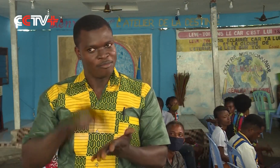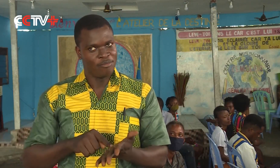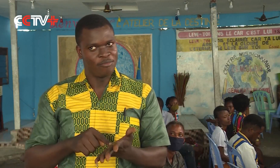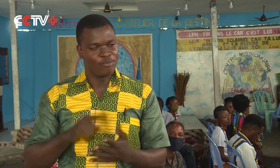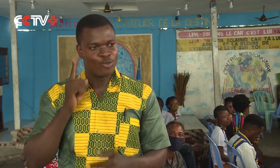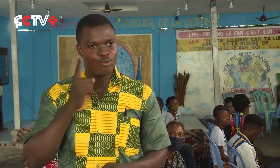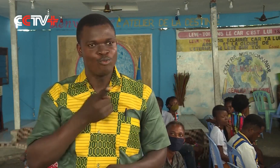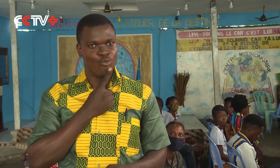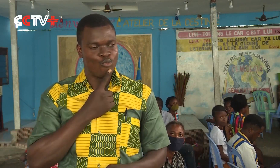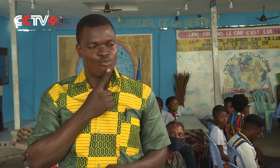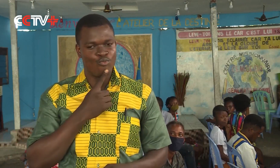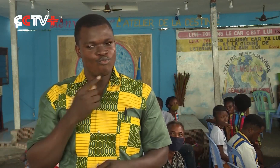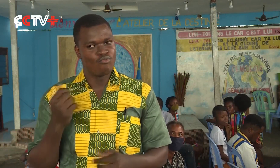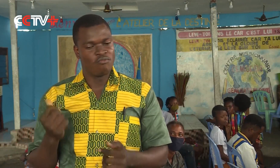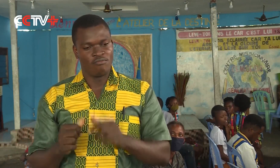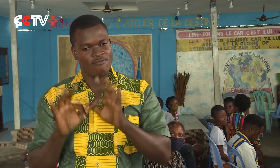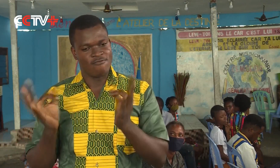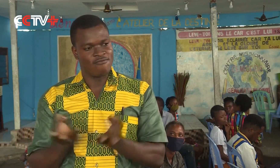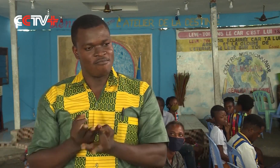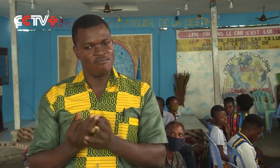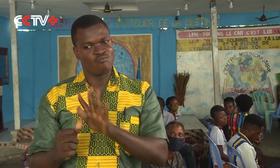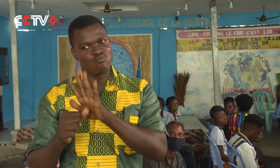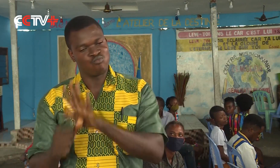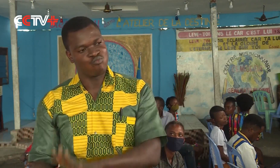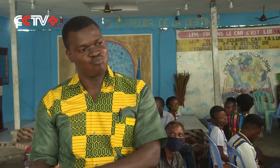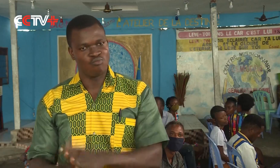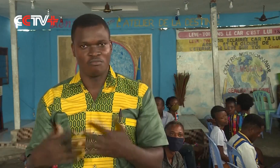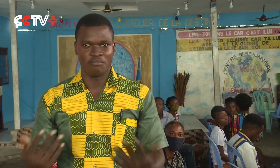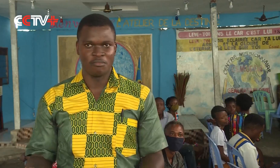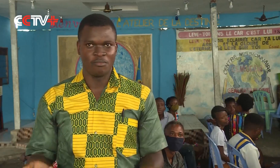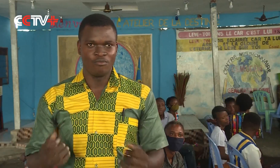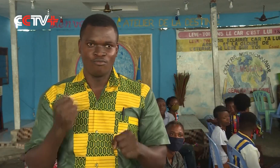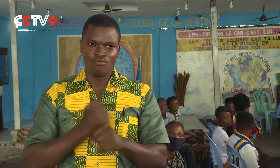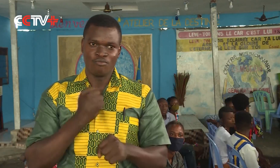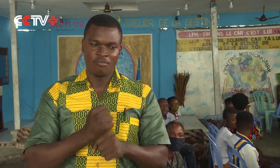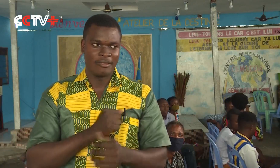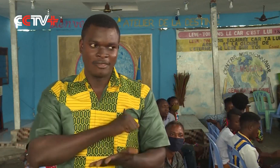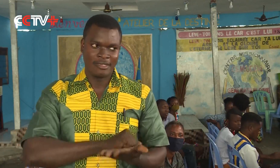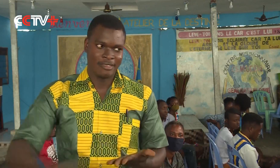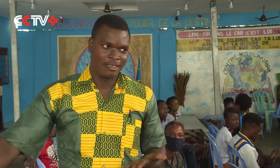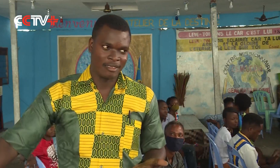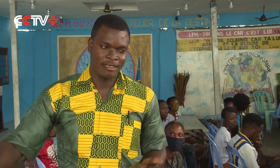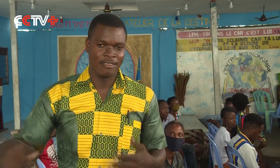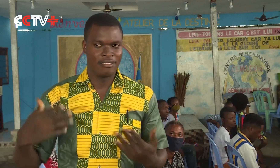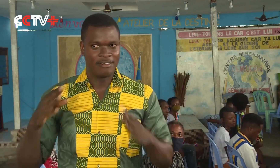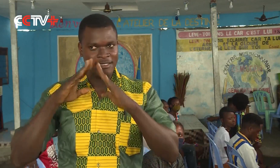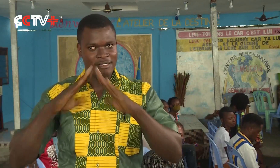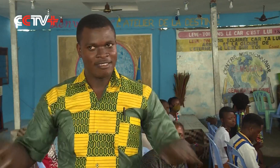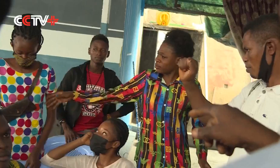we don't have access to jobs and cannot afford decent housing. Most of our colleagues don't go to school, which is very sad.